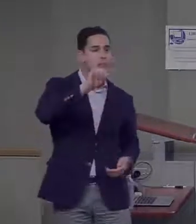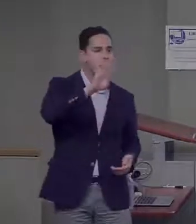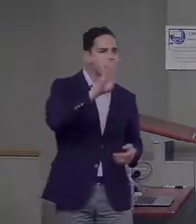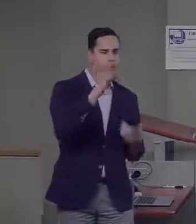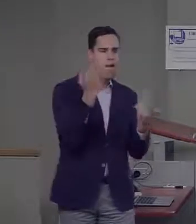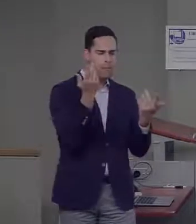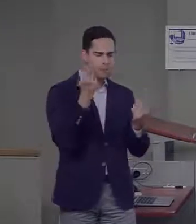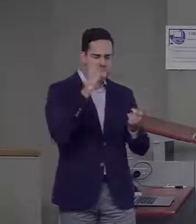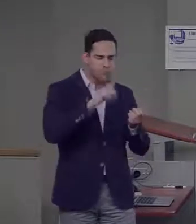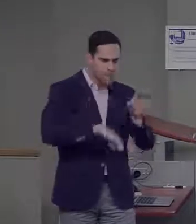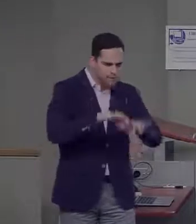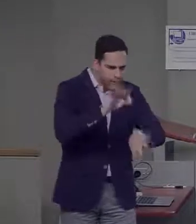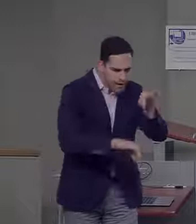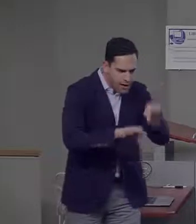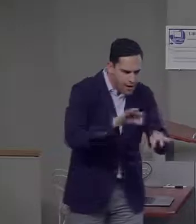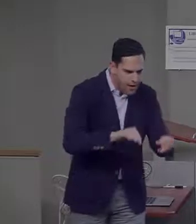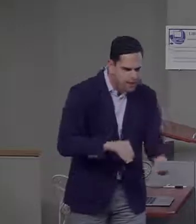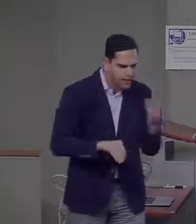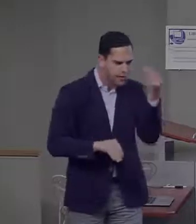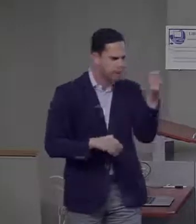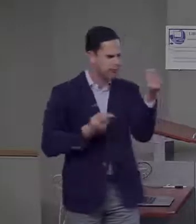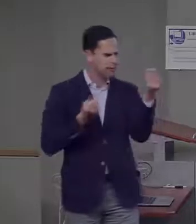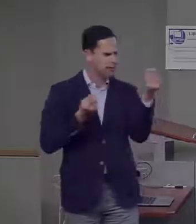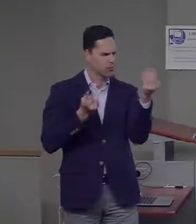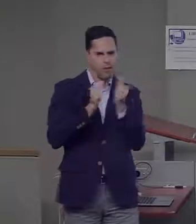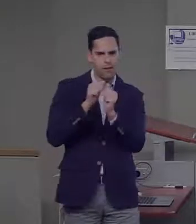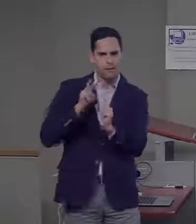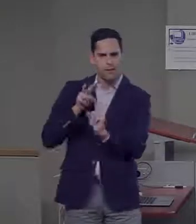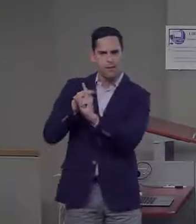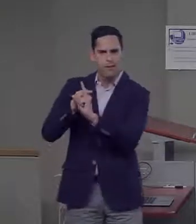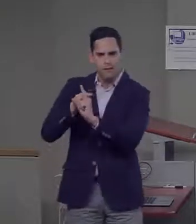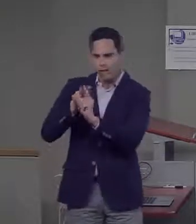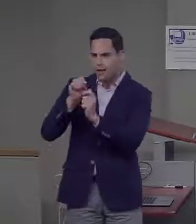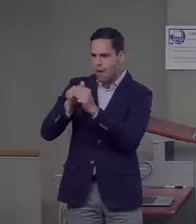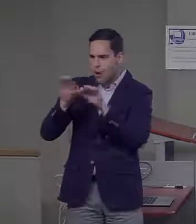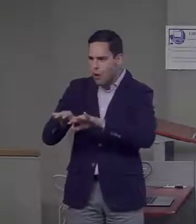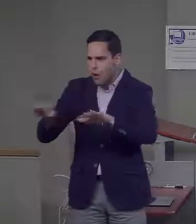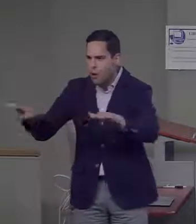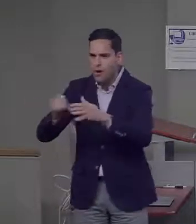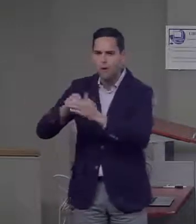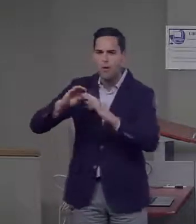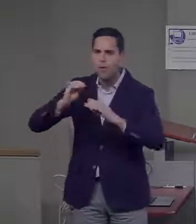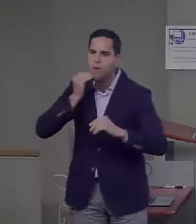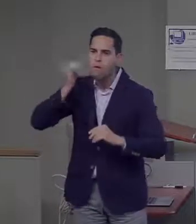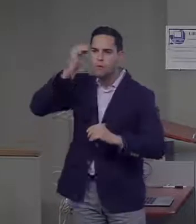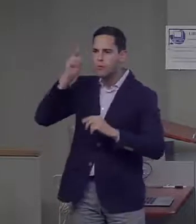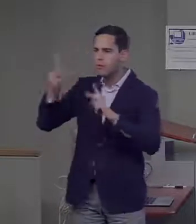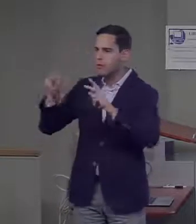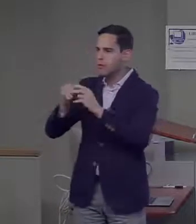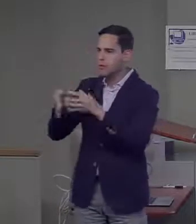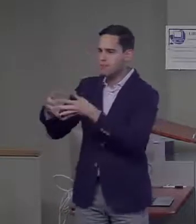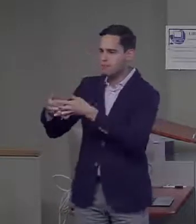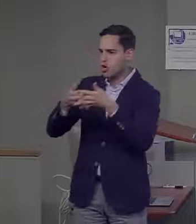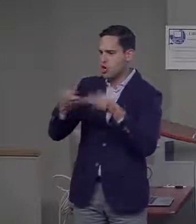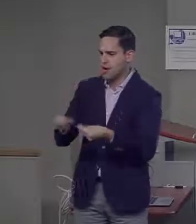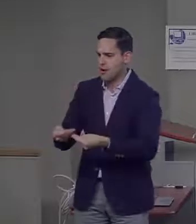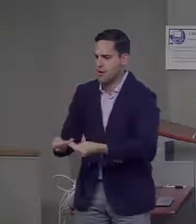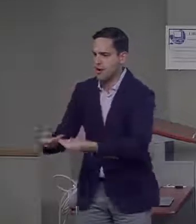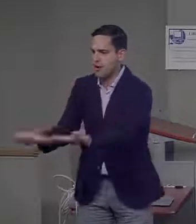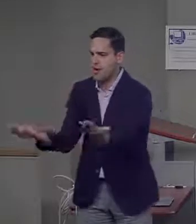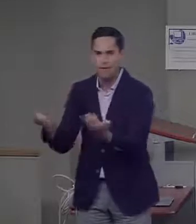know about in the science of learning and actually put it in the hands of people who can use